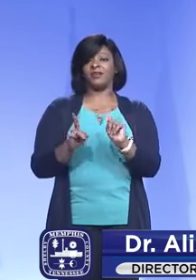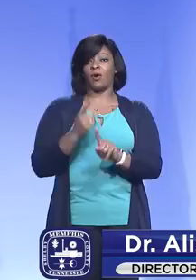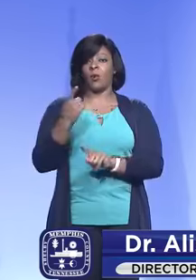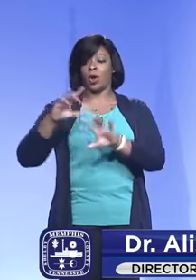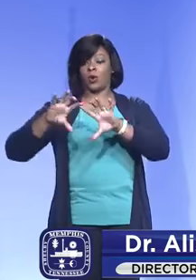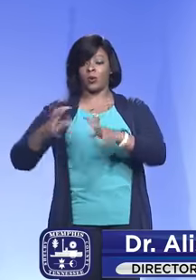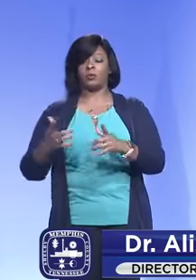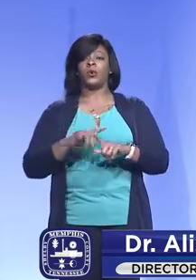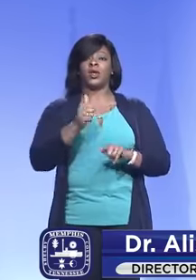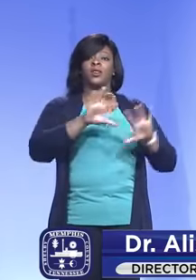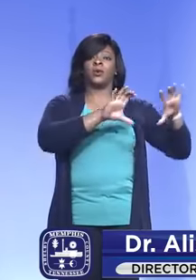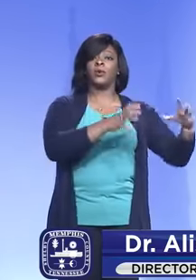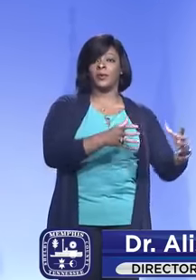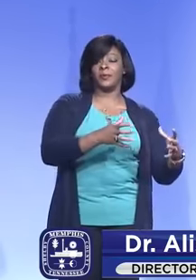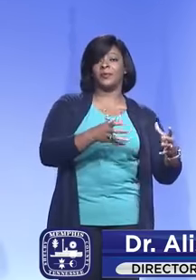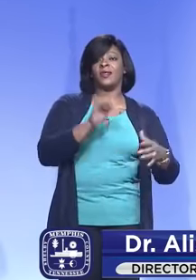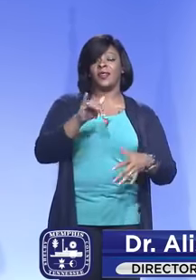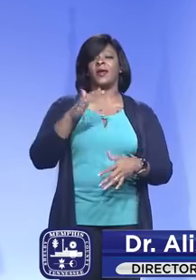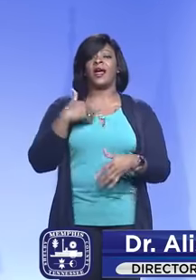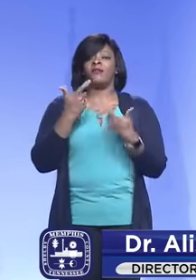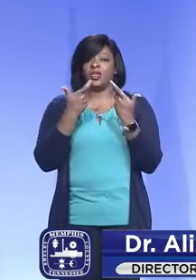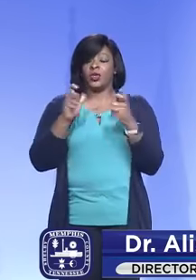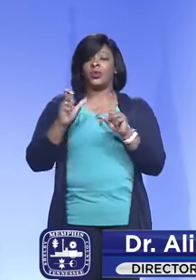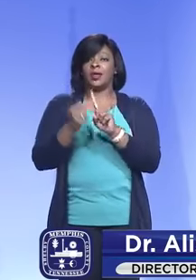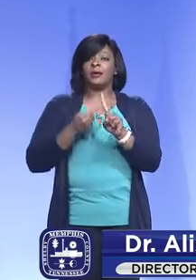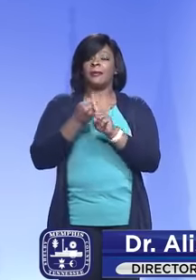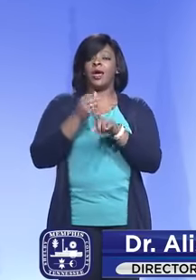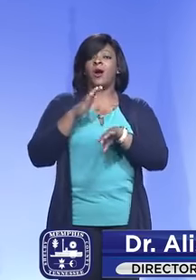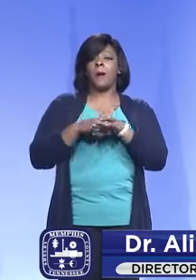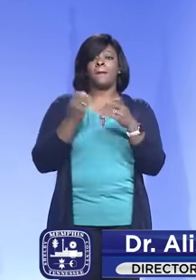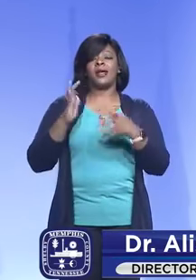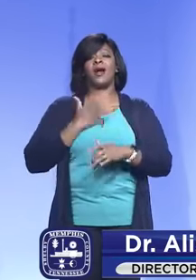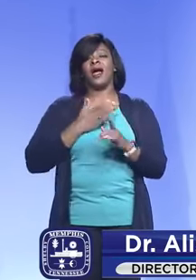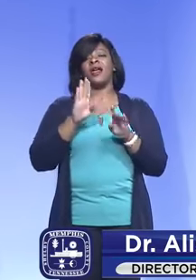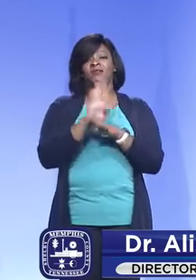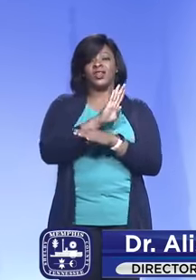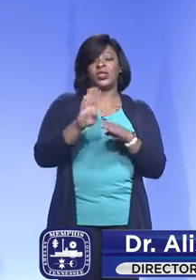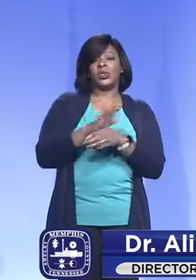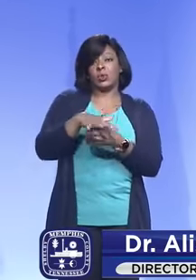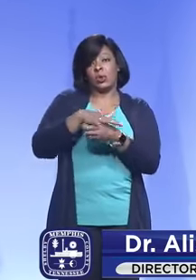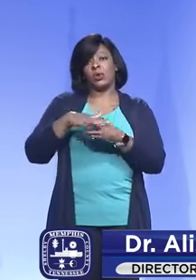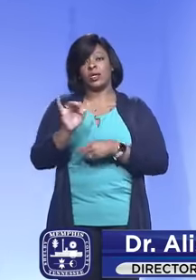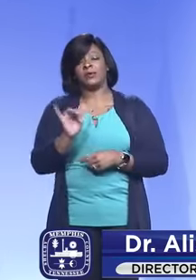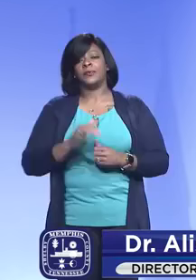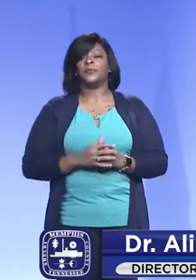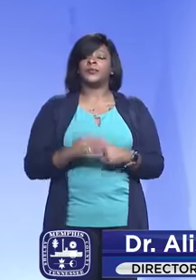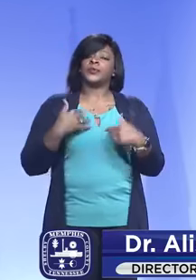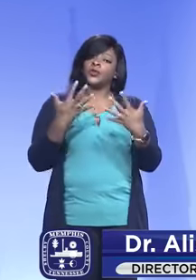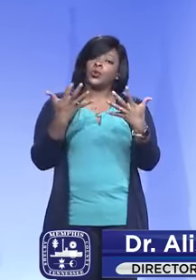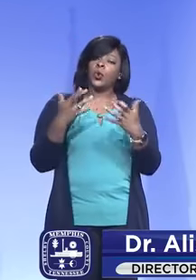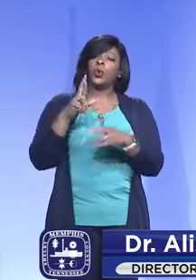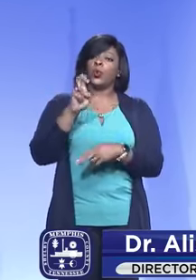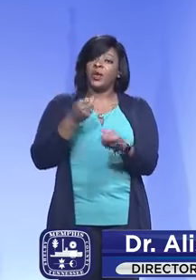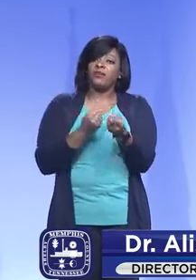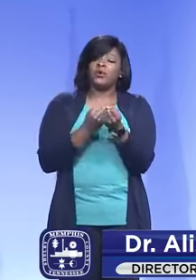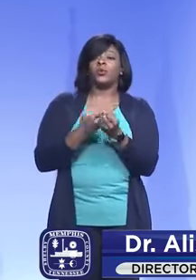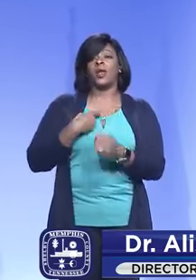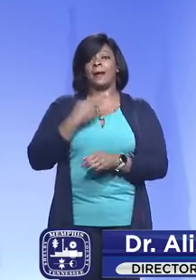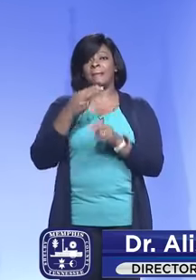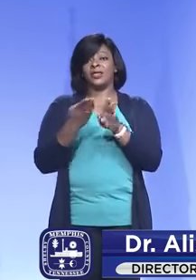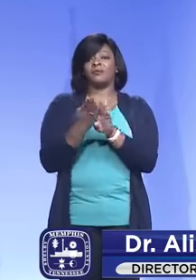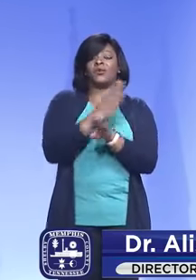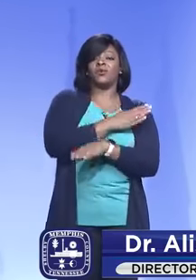group to another group. And that will have a significant impact on many of our venues locally. I also want to reinforce what I said